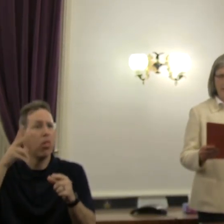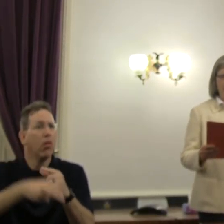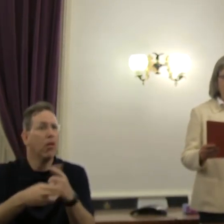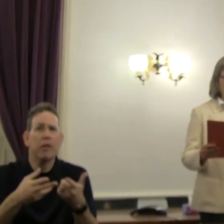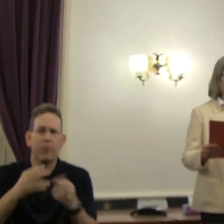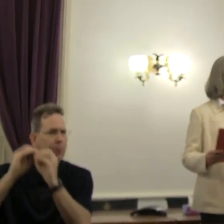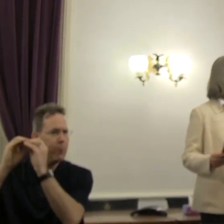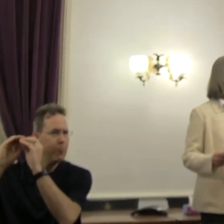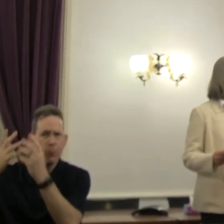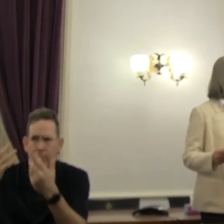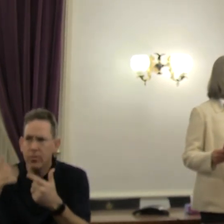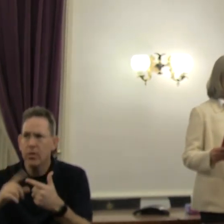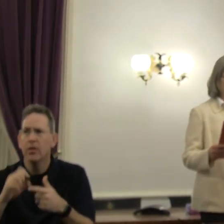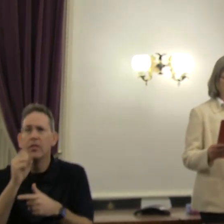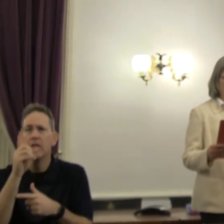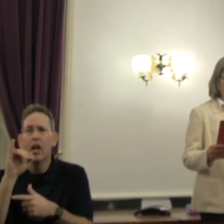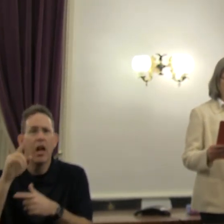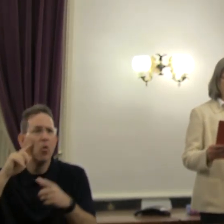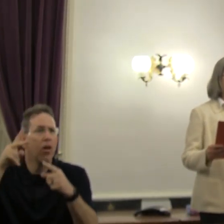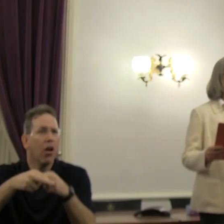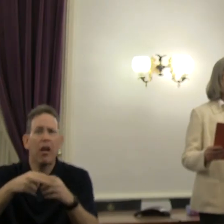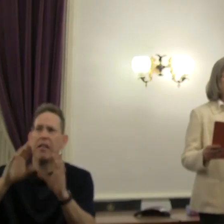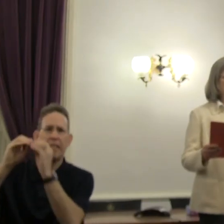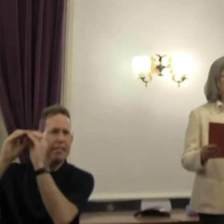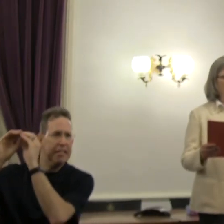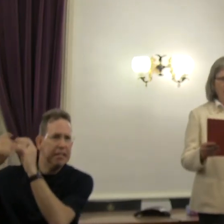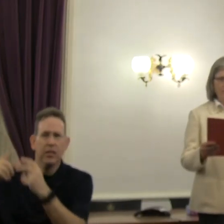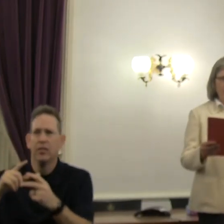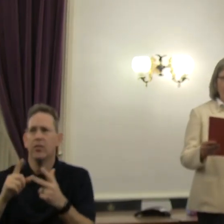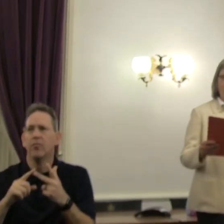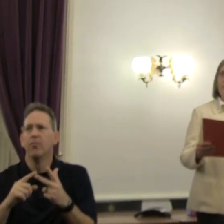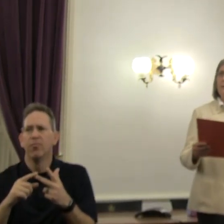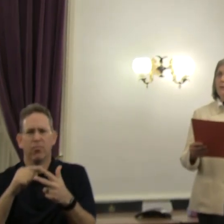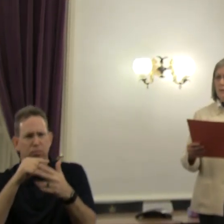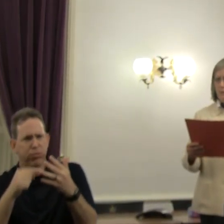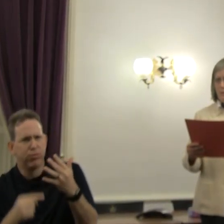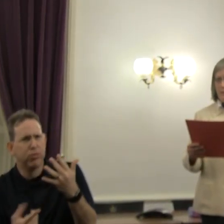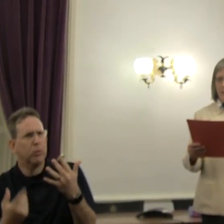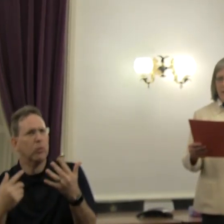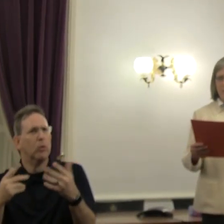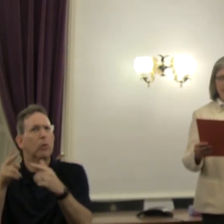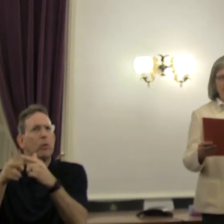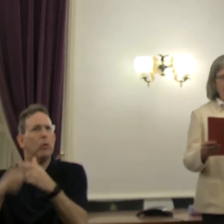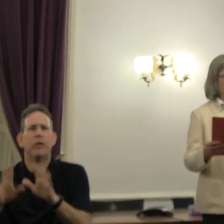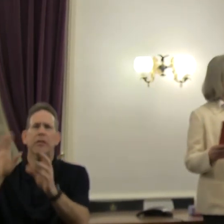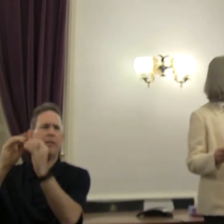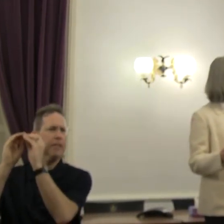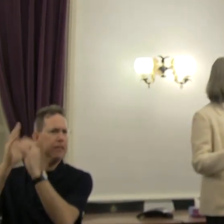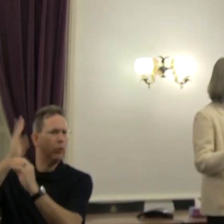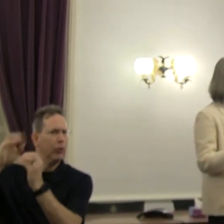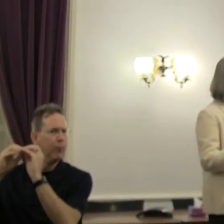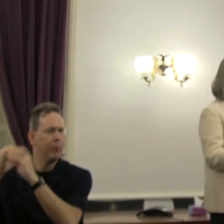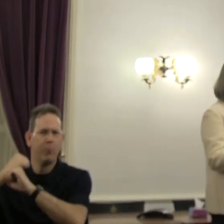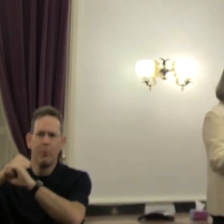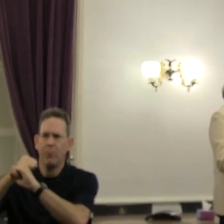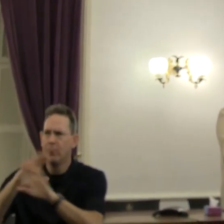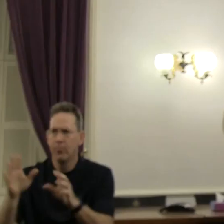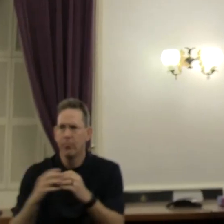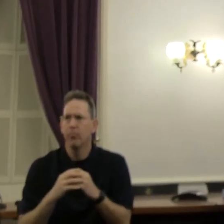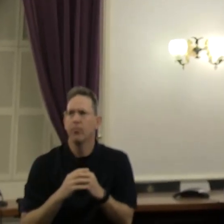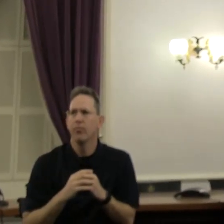disability programs by $72 billion. That includes both SSDI and SSI.